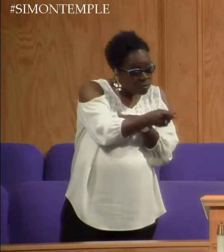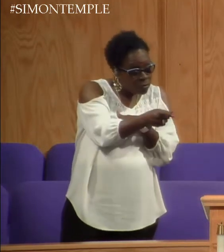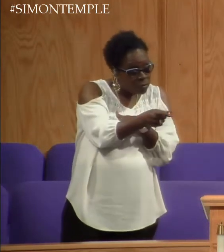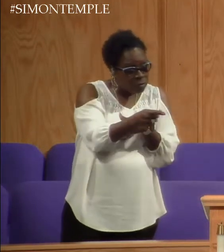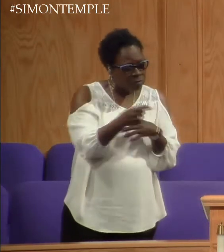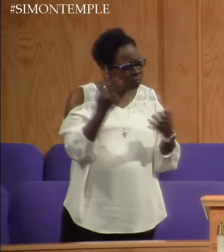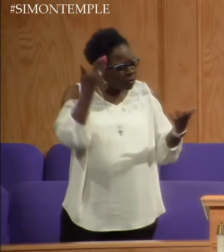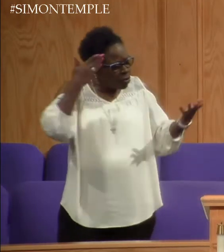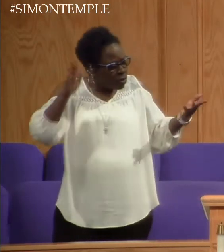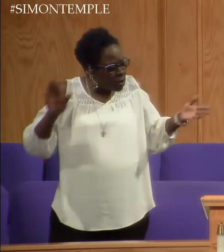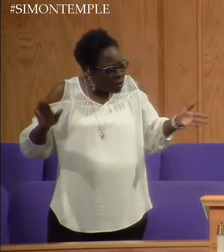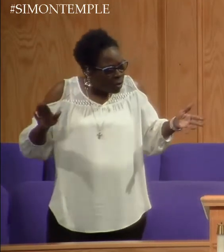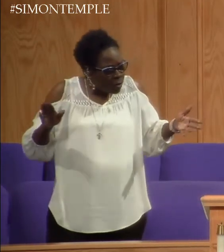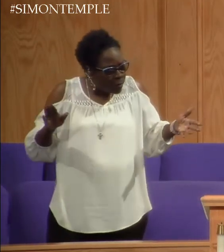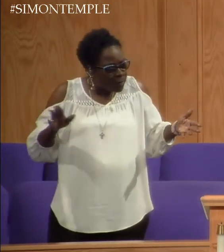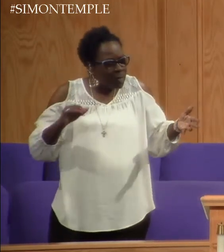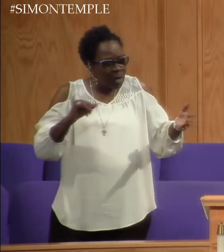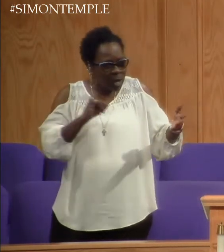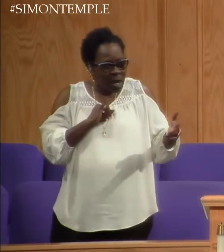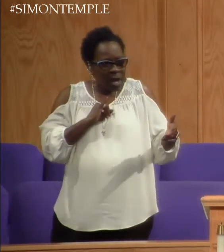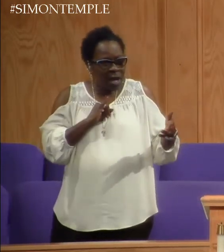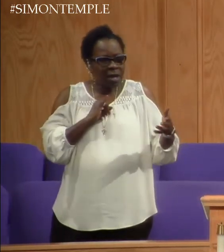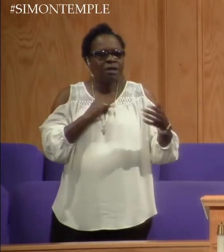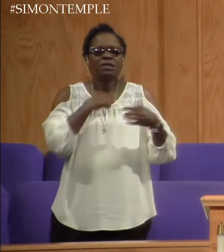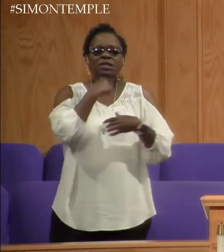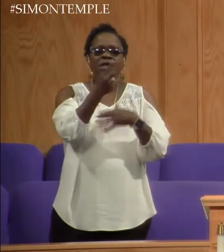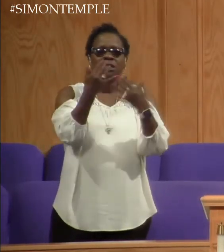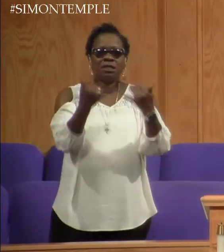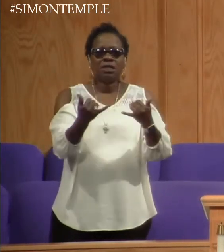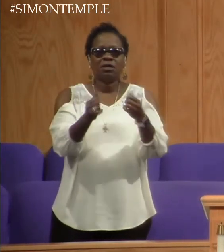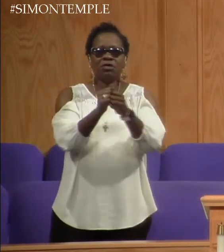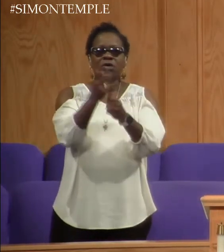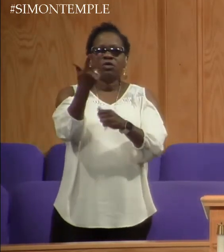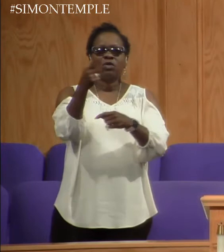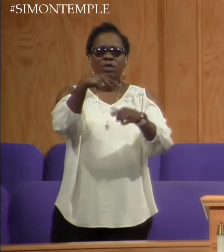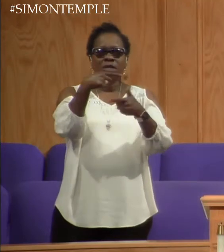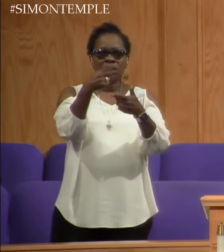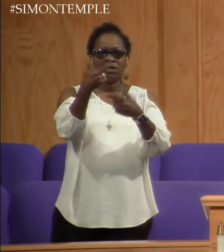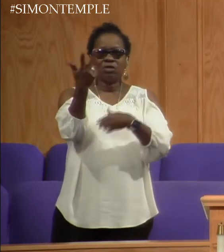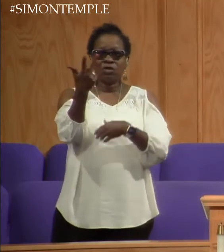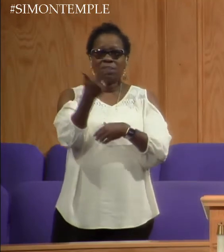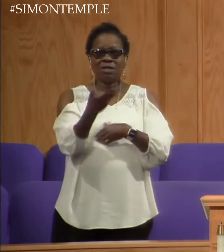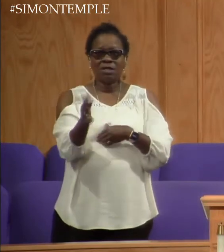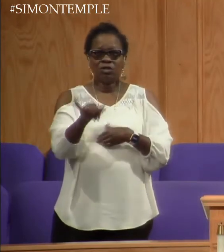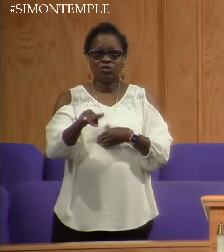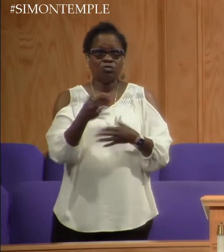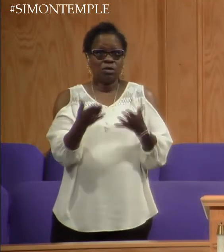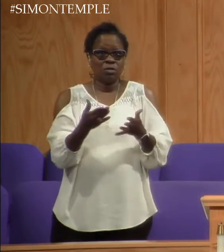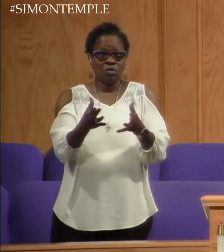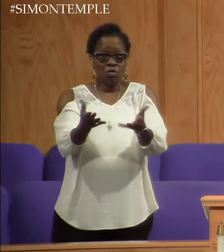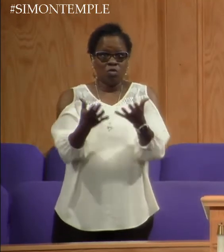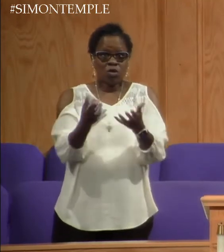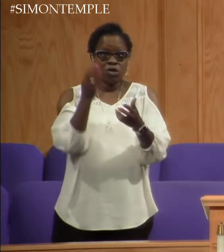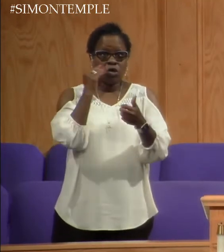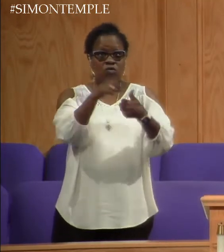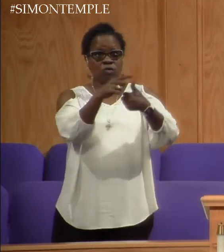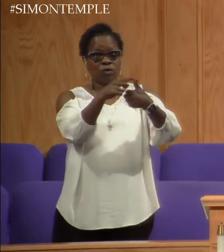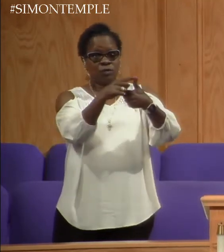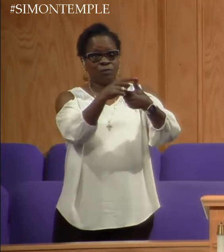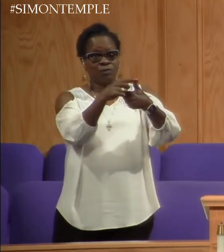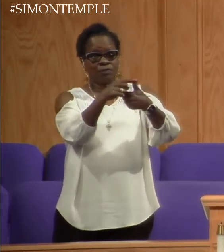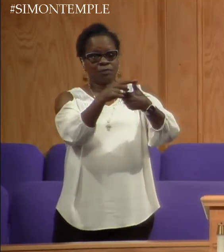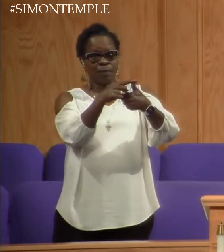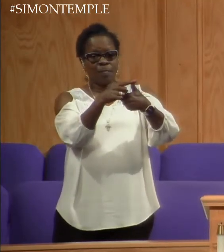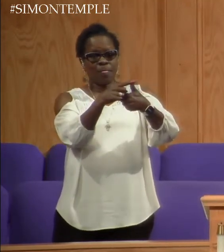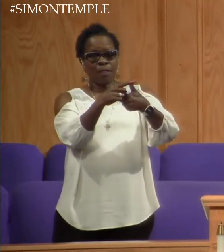Not sure? Well, I've come today with three things you might want to be certain of. All right. The first thing is,